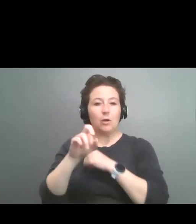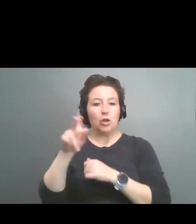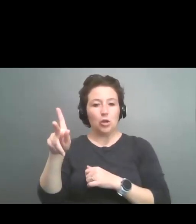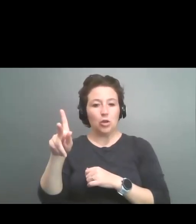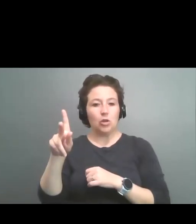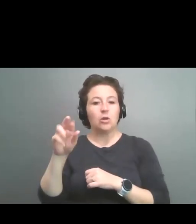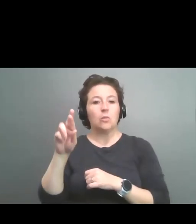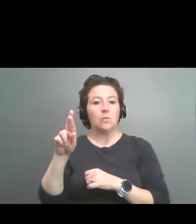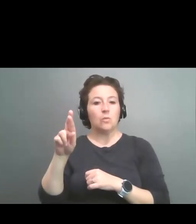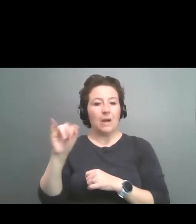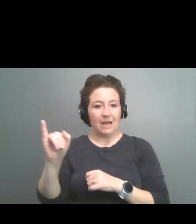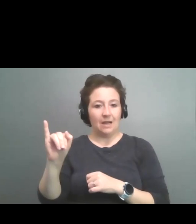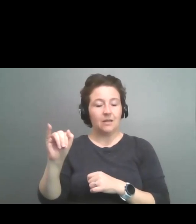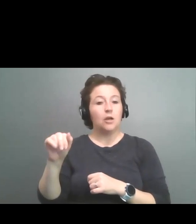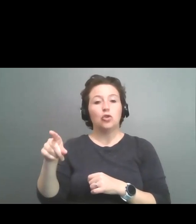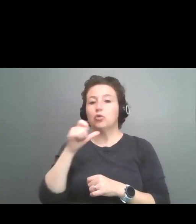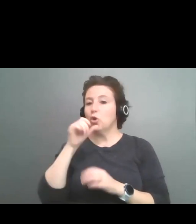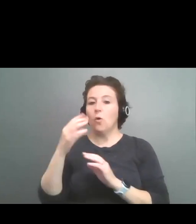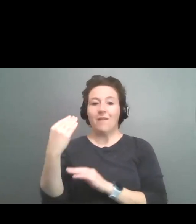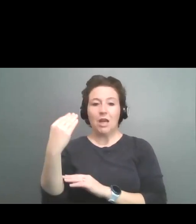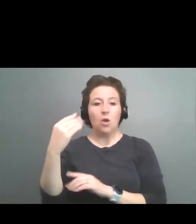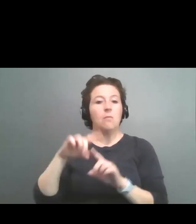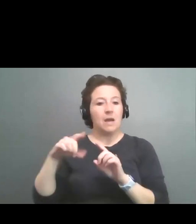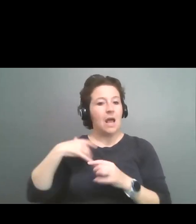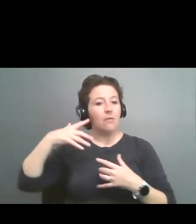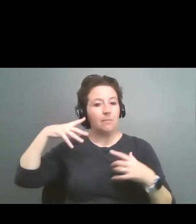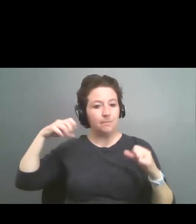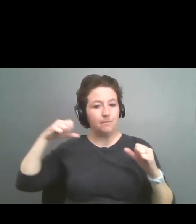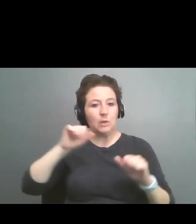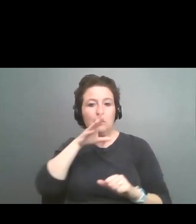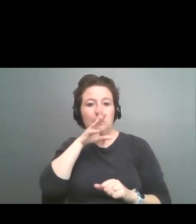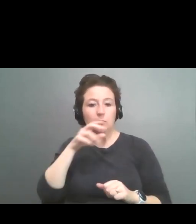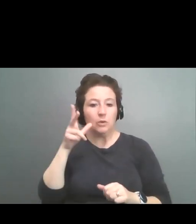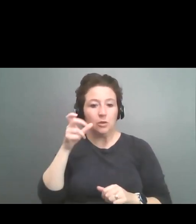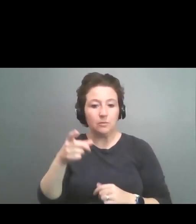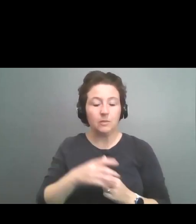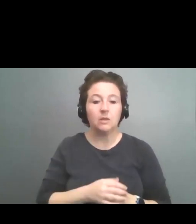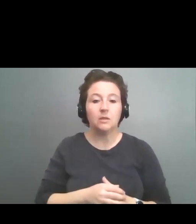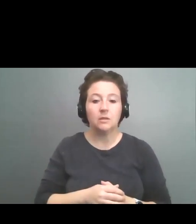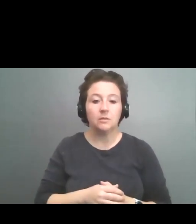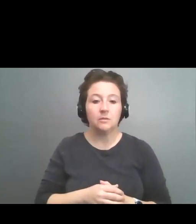video, but we do have audio. So she will be sharing some information with you.